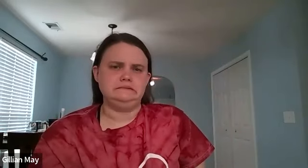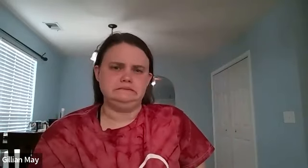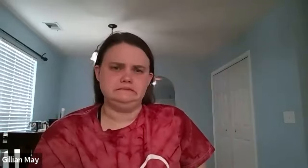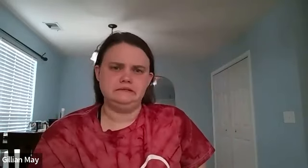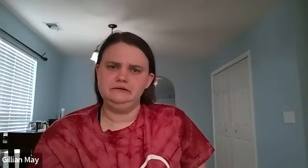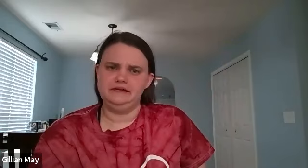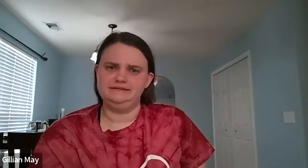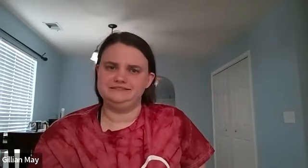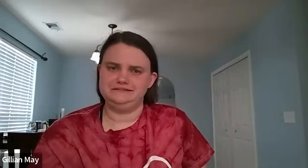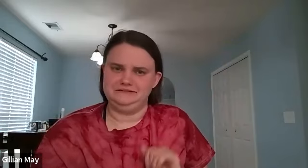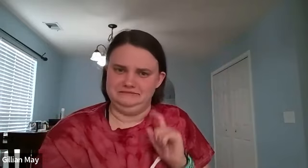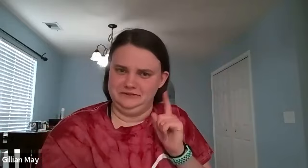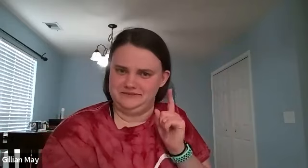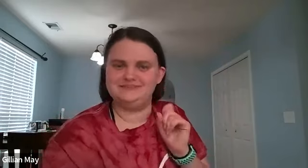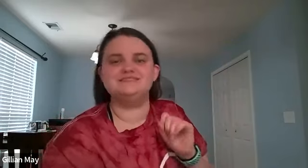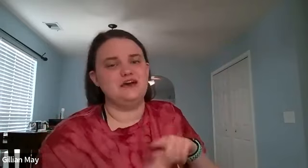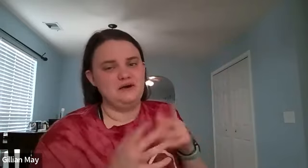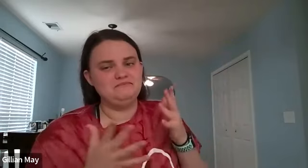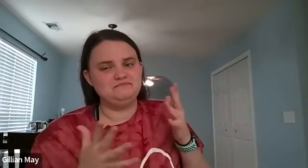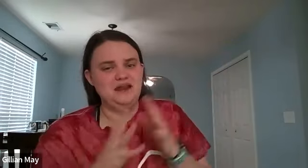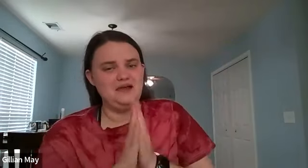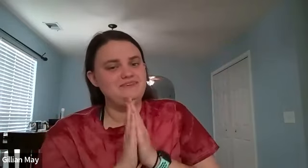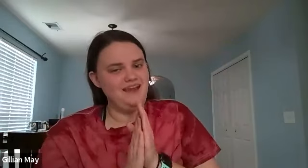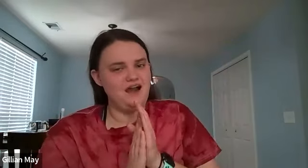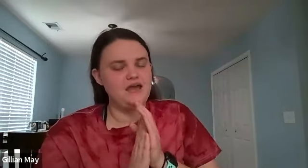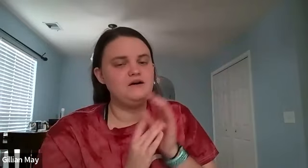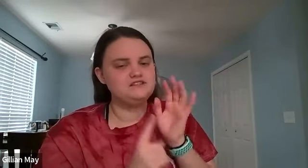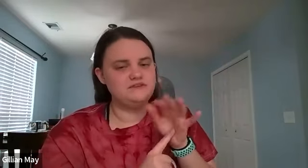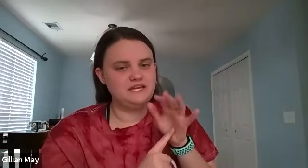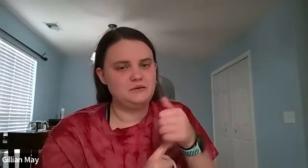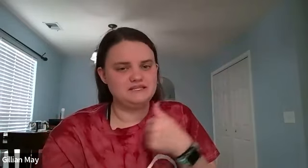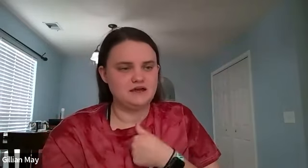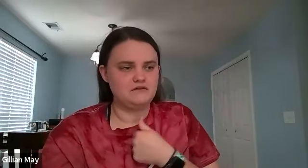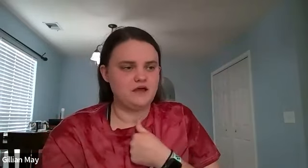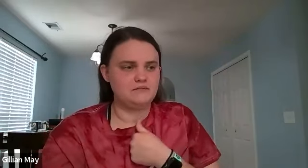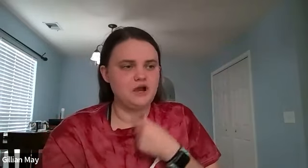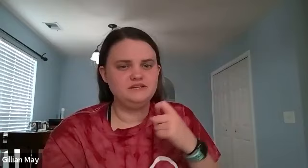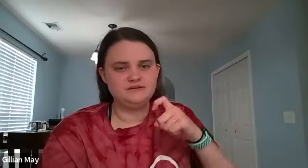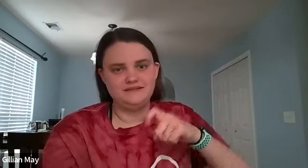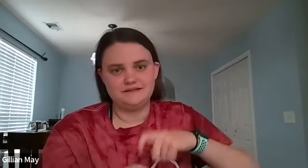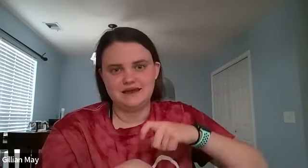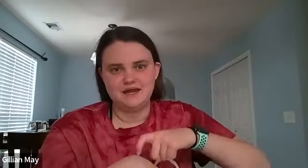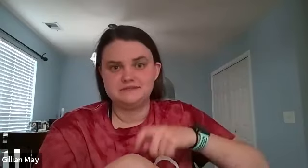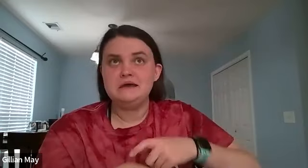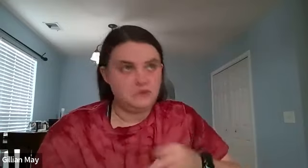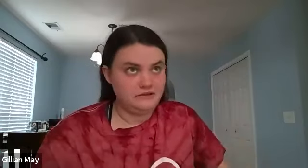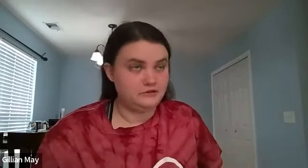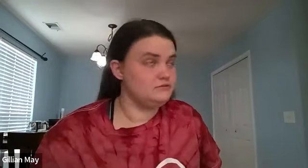Ooh, okay. Whoops. So, but yeah, and I'll also video myself, probably doing like the times. Probably a good one to